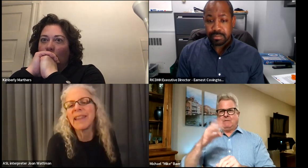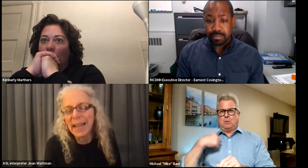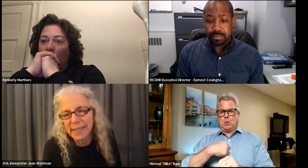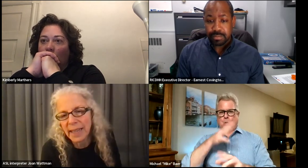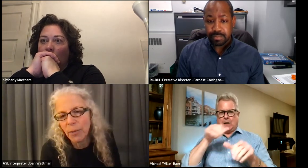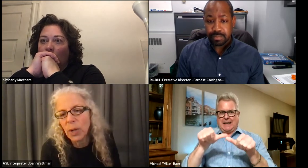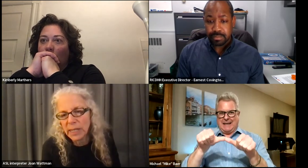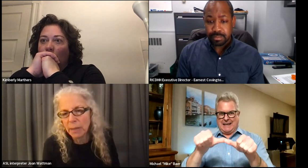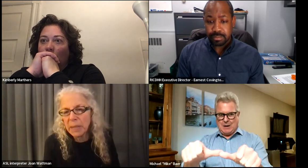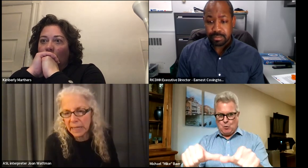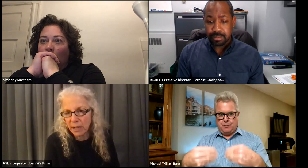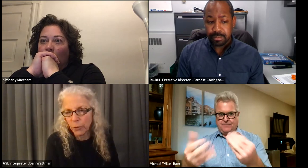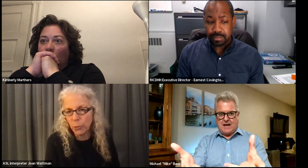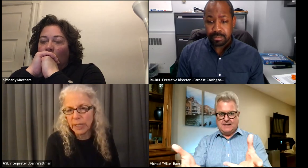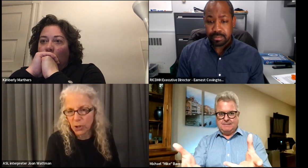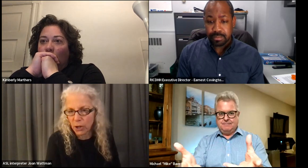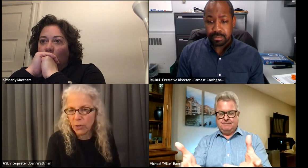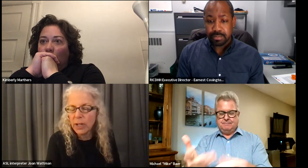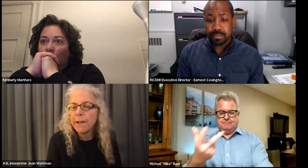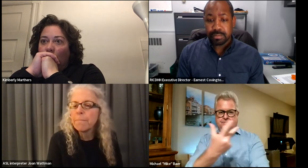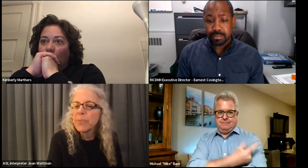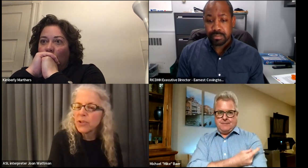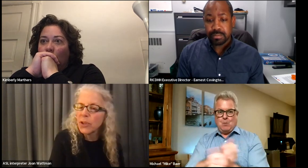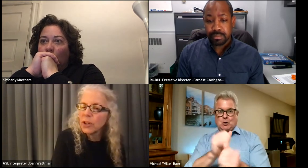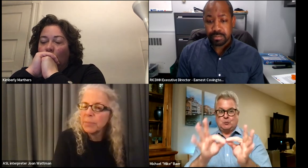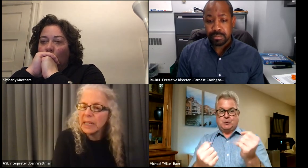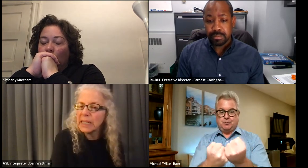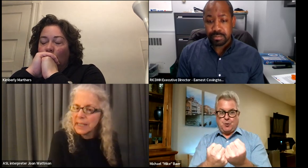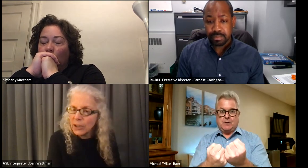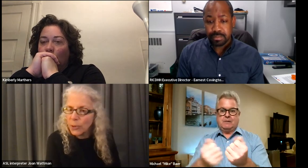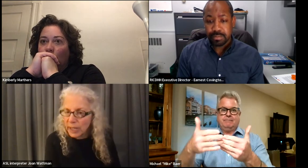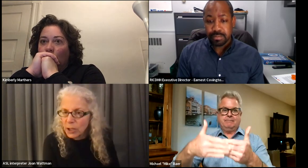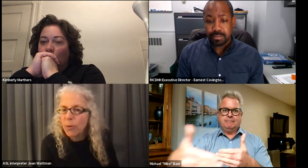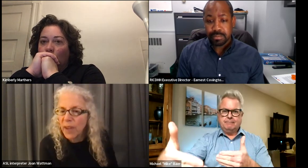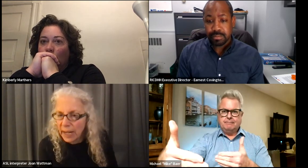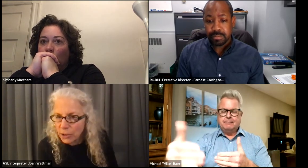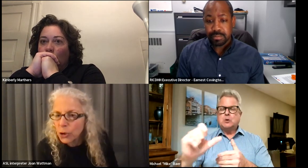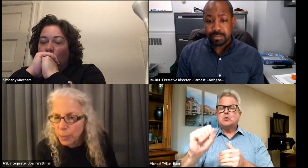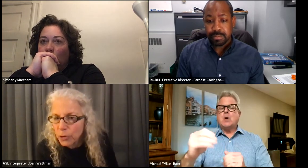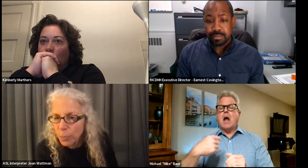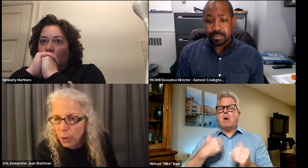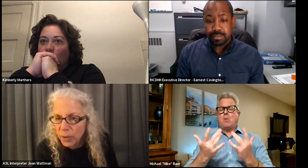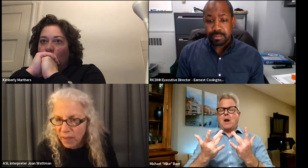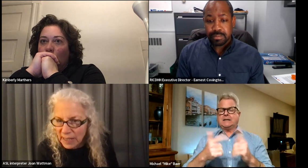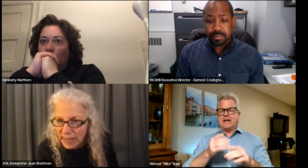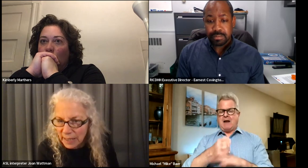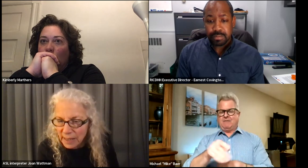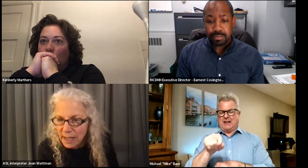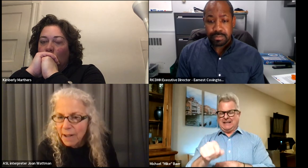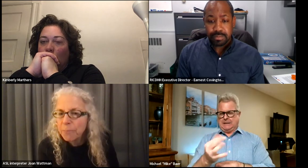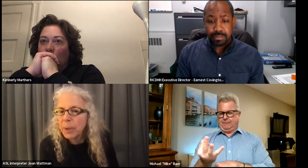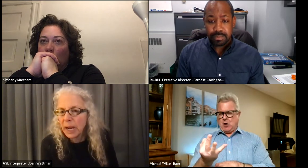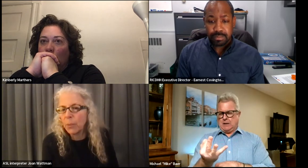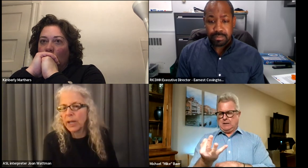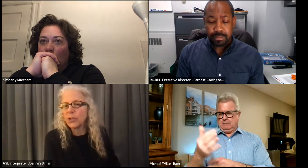70% less than it was at the peak a few weeks ago. So they're going to be continuing to provide interpreter support with